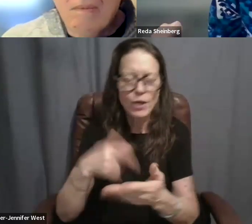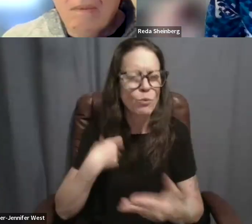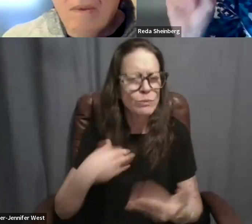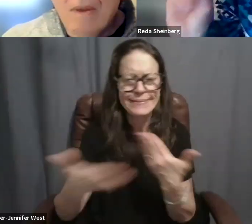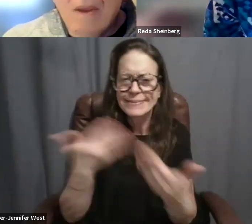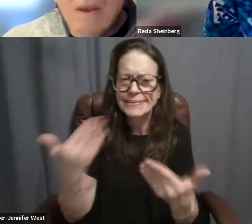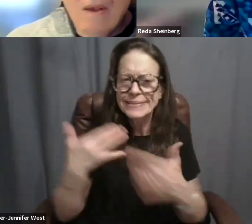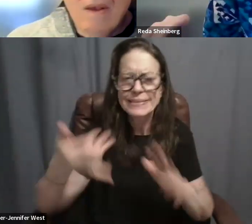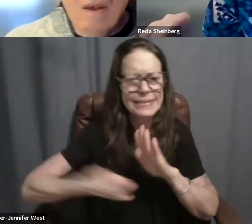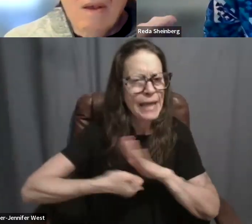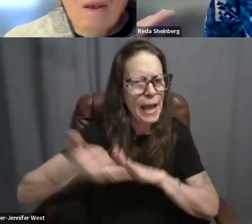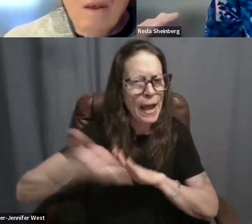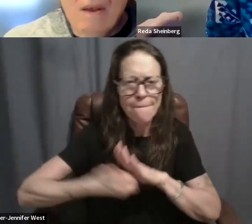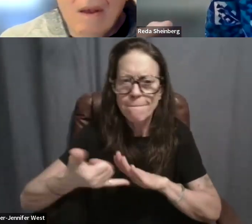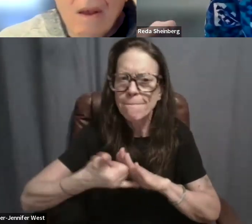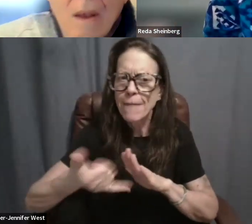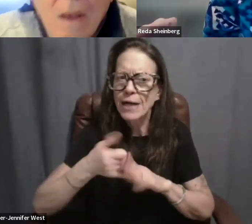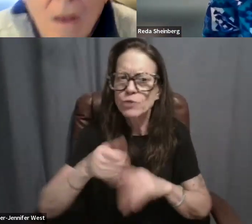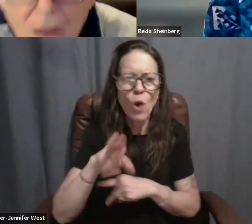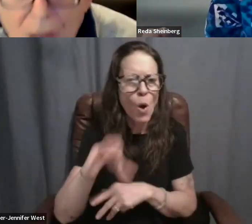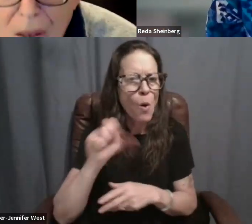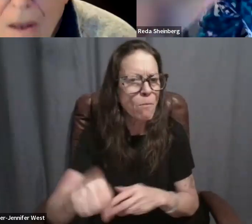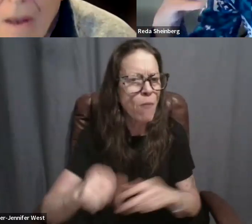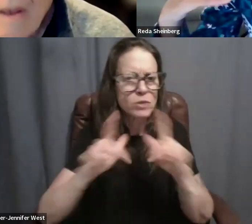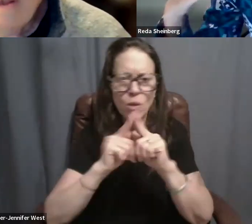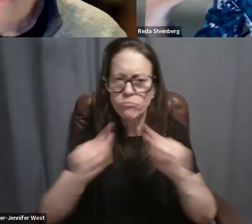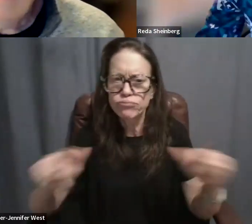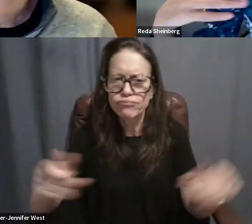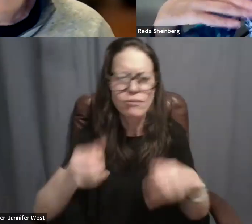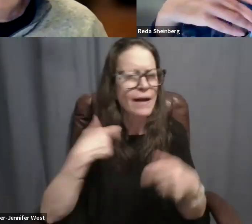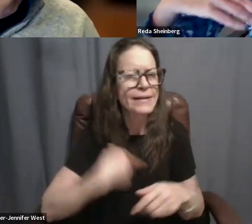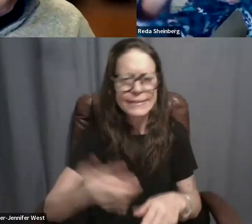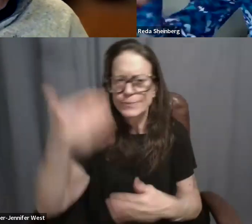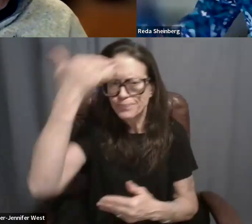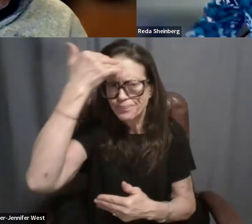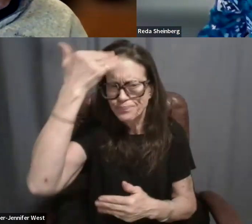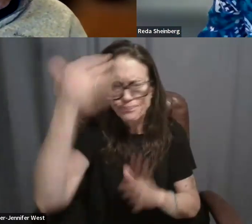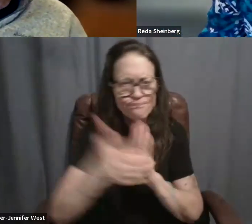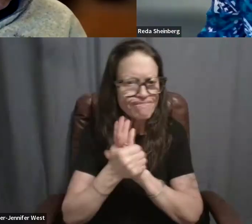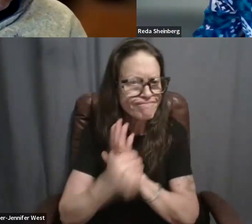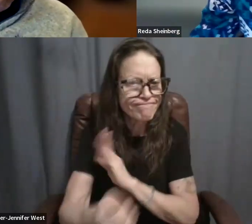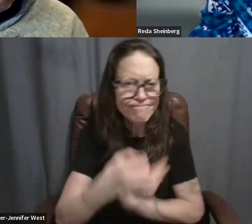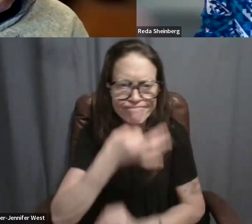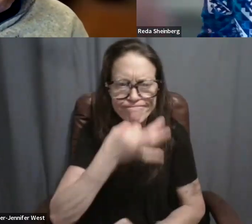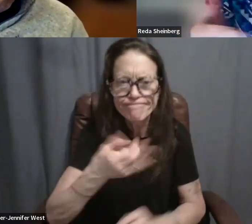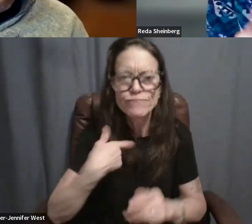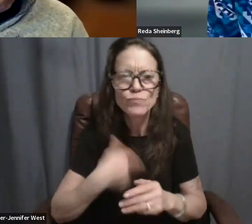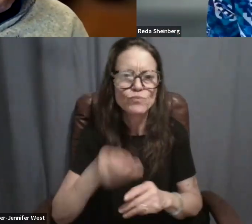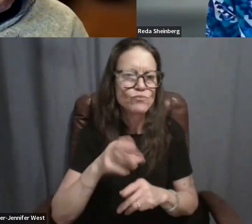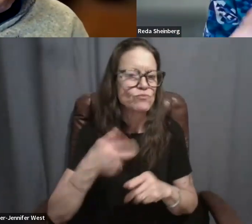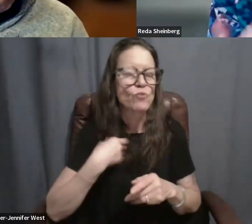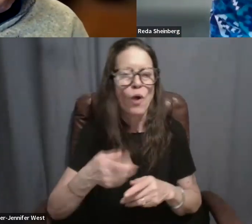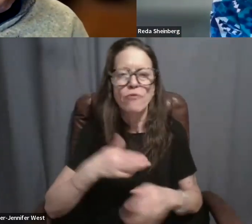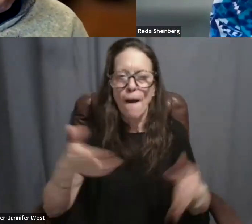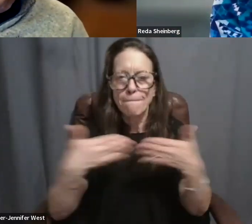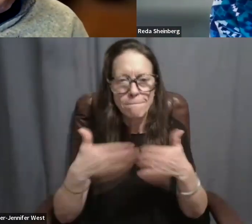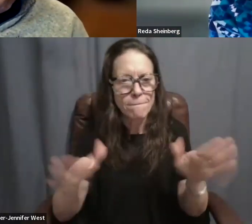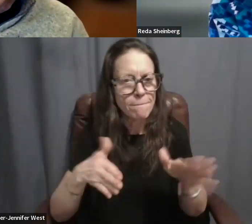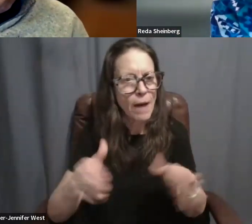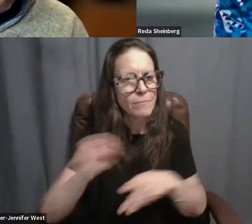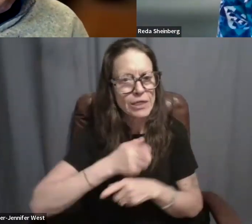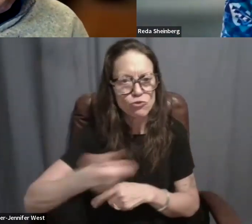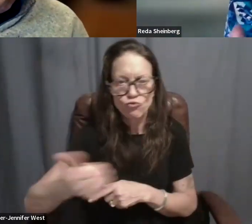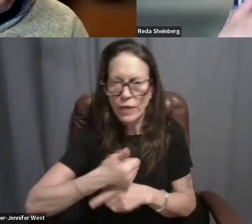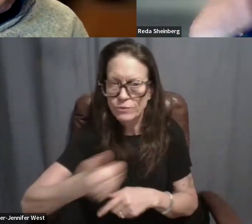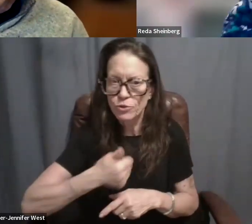would say in directions, he's probably better than most people. He's probably outstanding in finding directions and asking. He